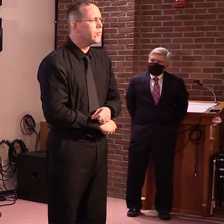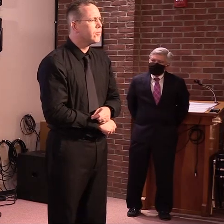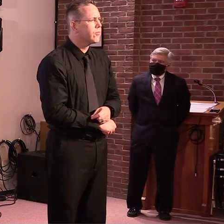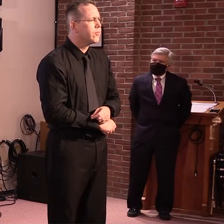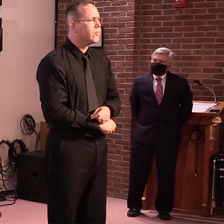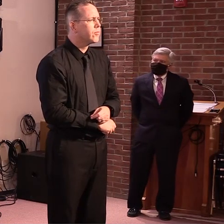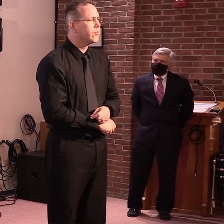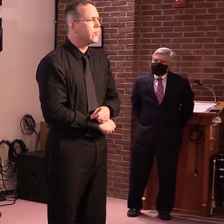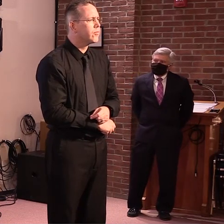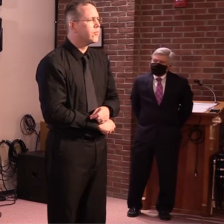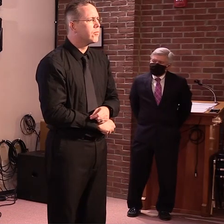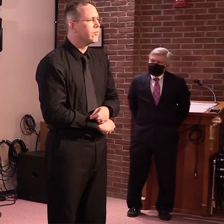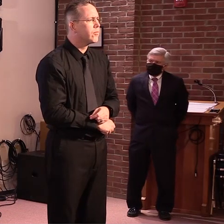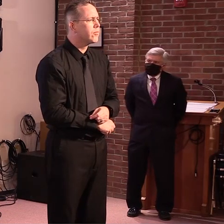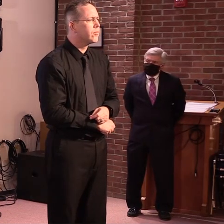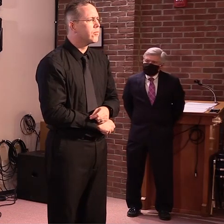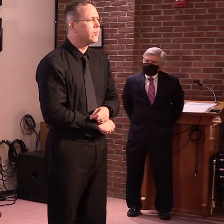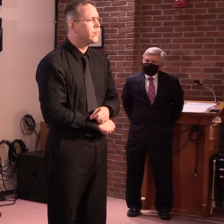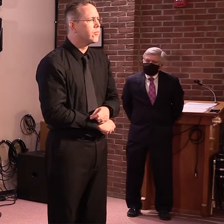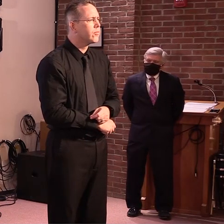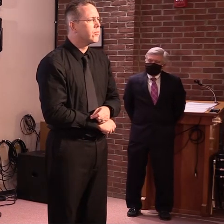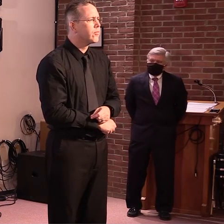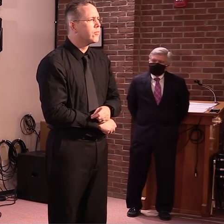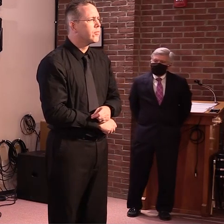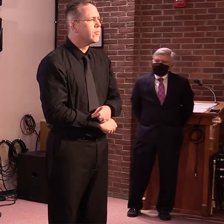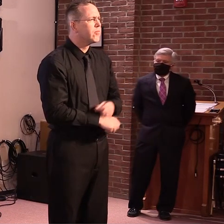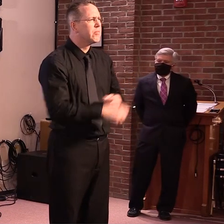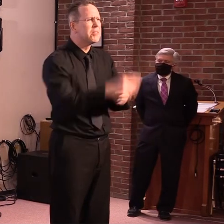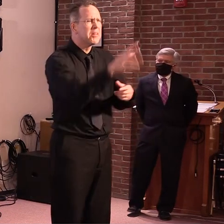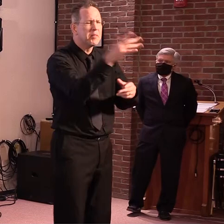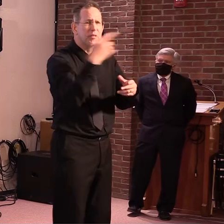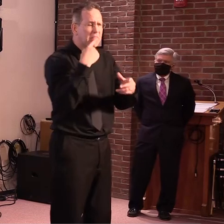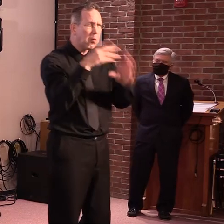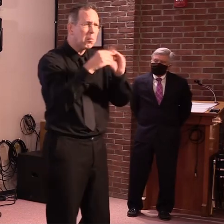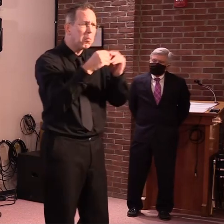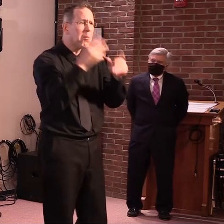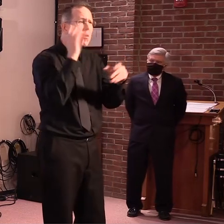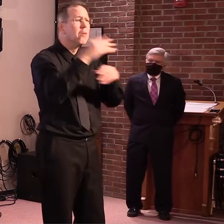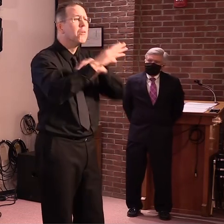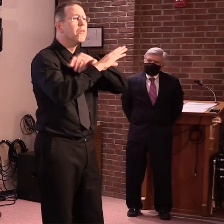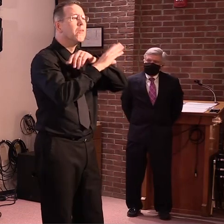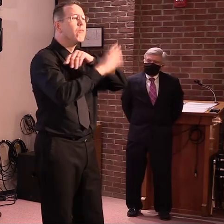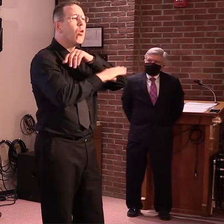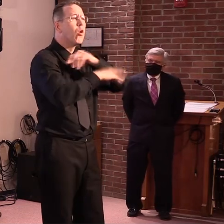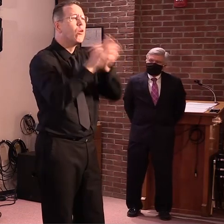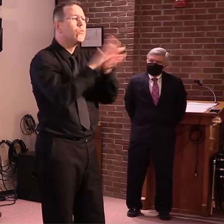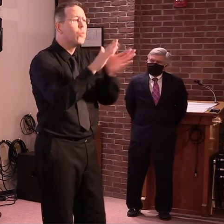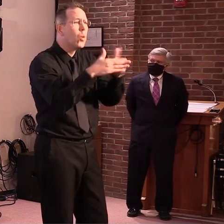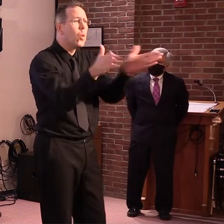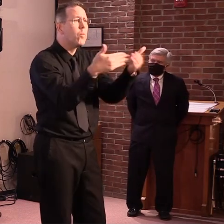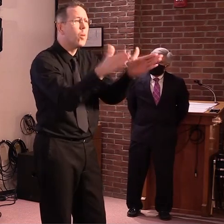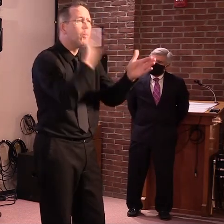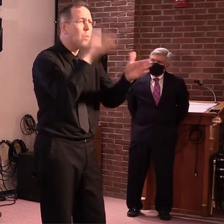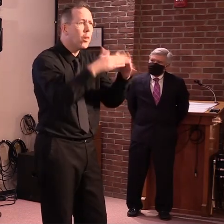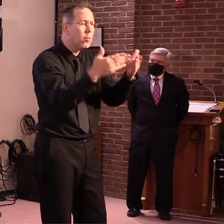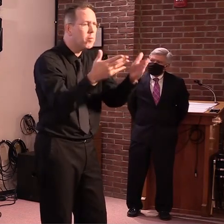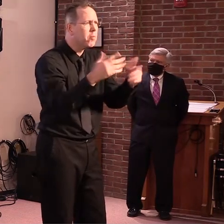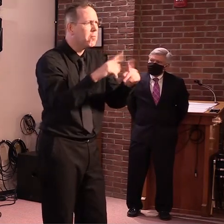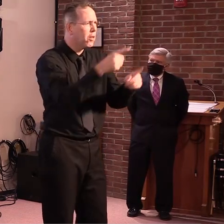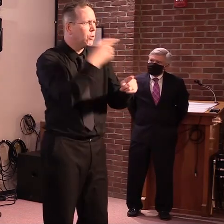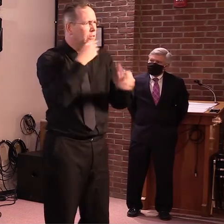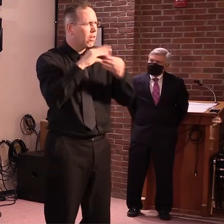potentially, and also how the spacing is going to work in 25 or 20 kids in a room at once. I think we'll leave